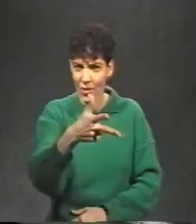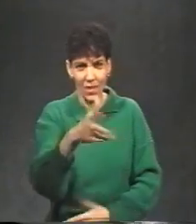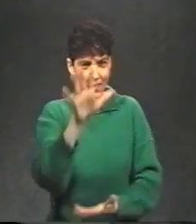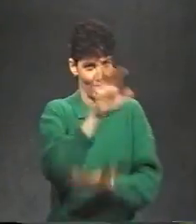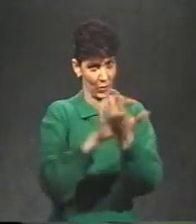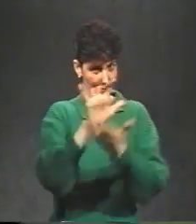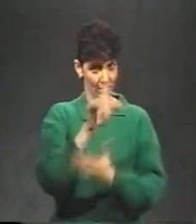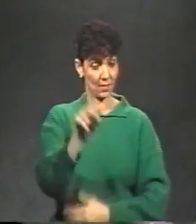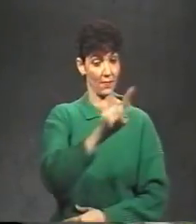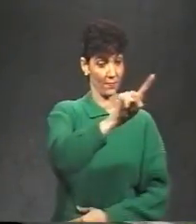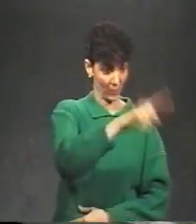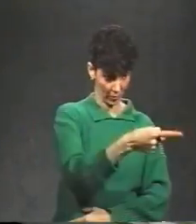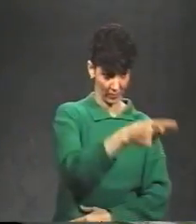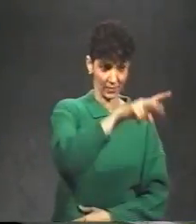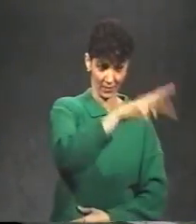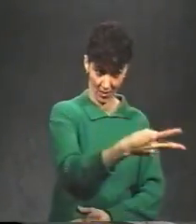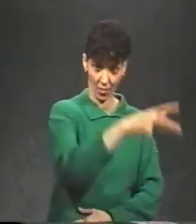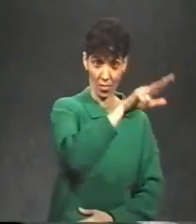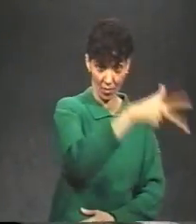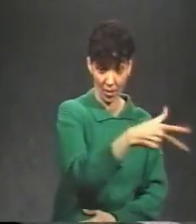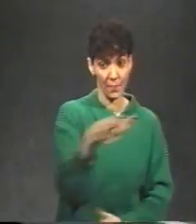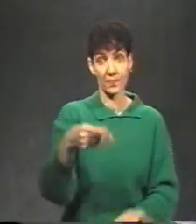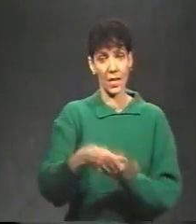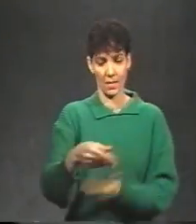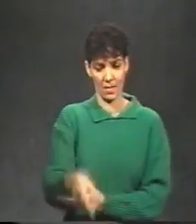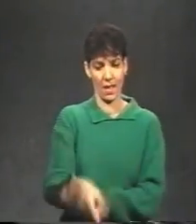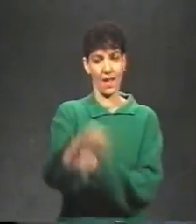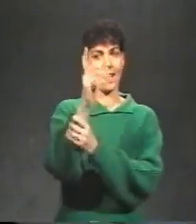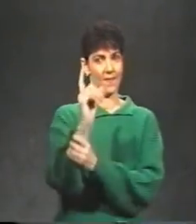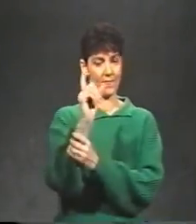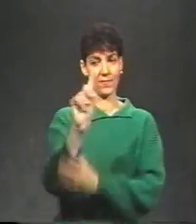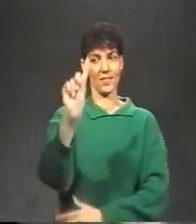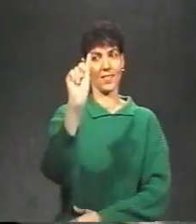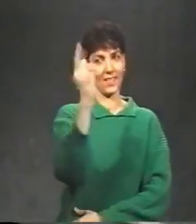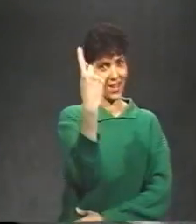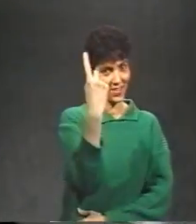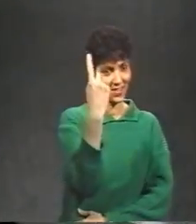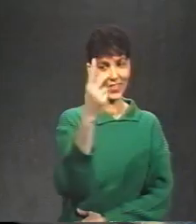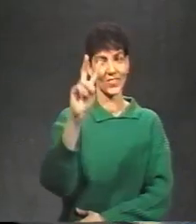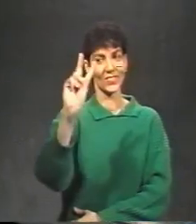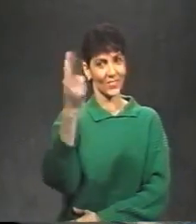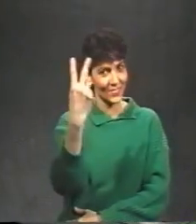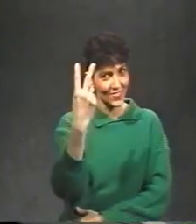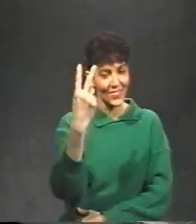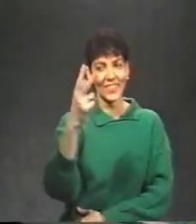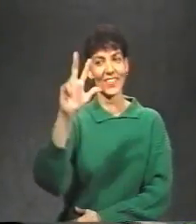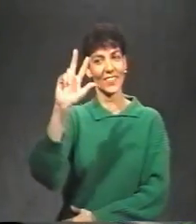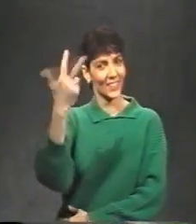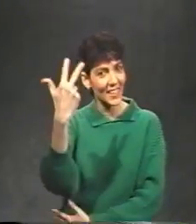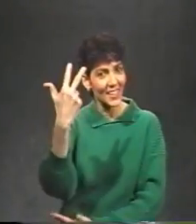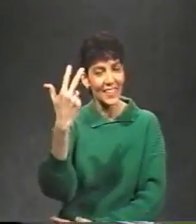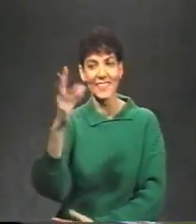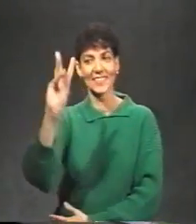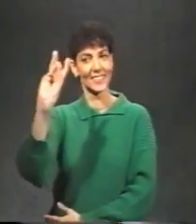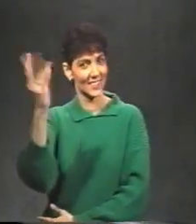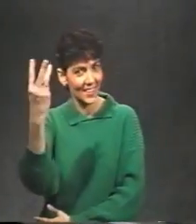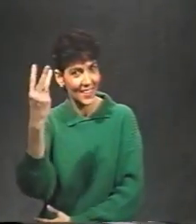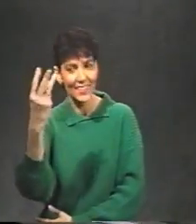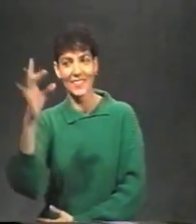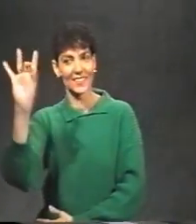tape. Don't be confused. The difference is in the way the hand is held. In the ordinal numbers, the